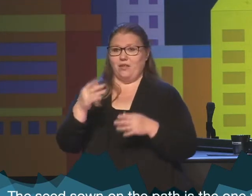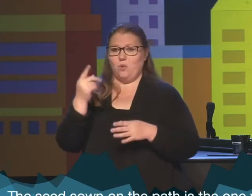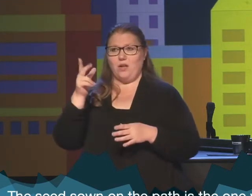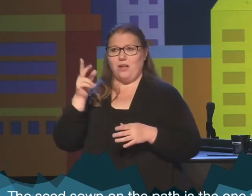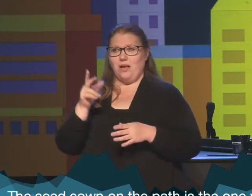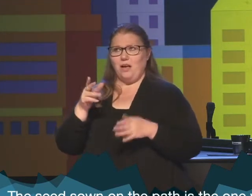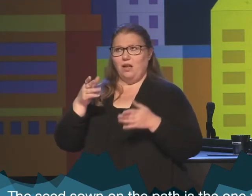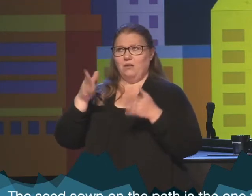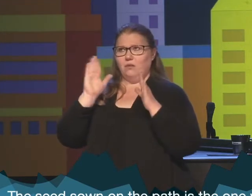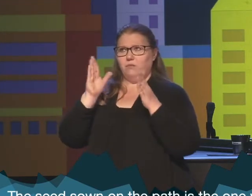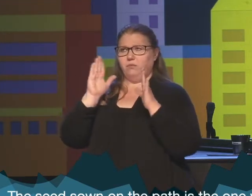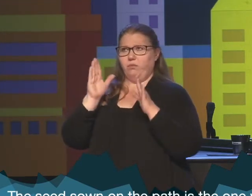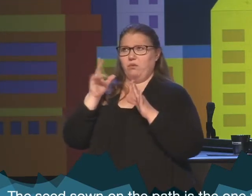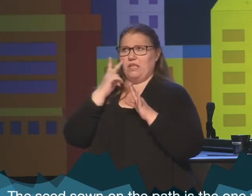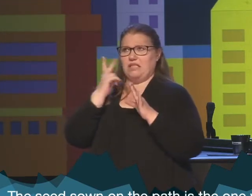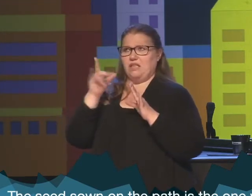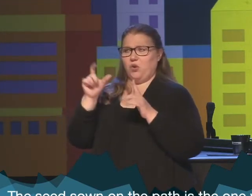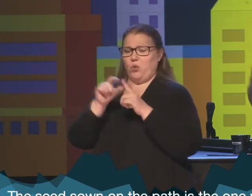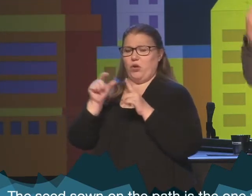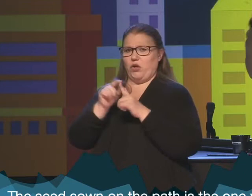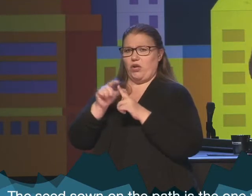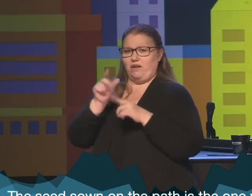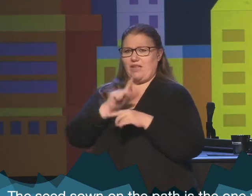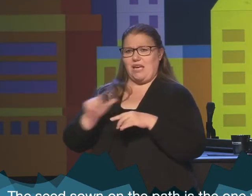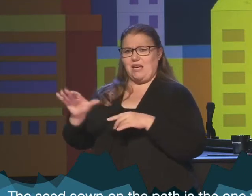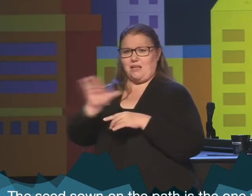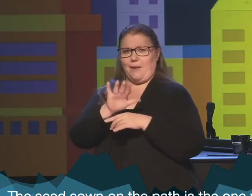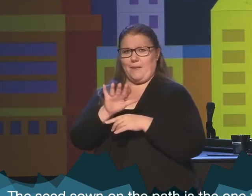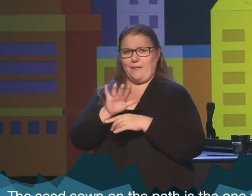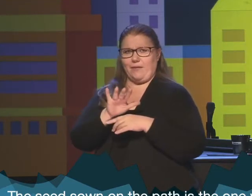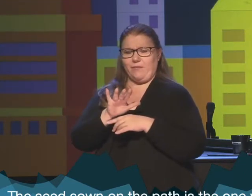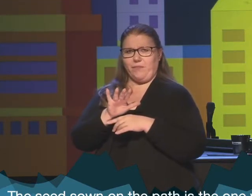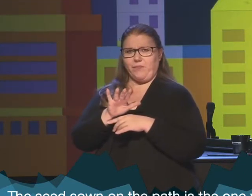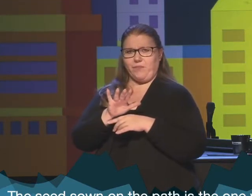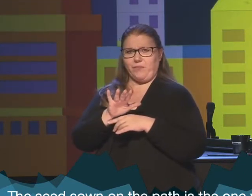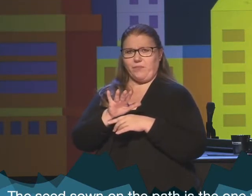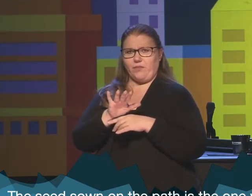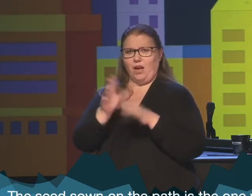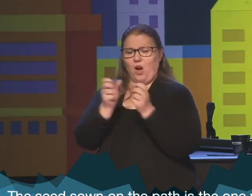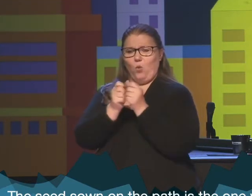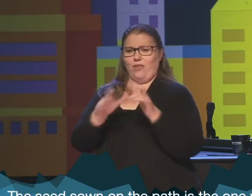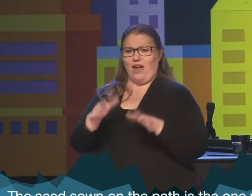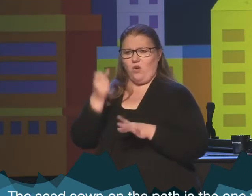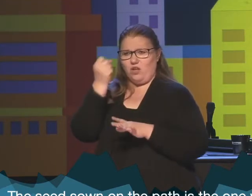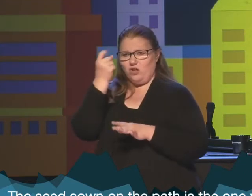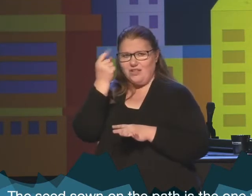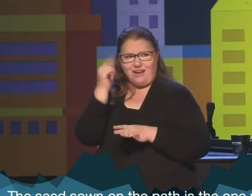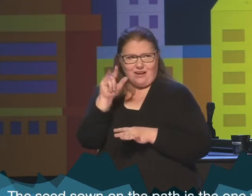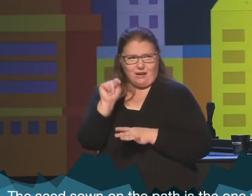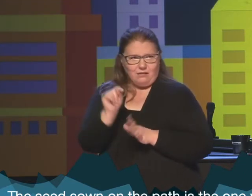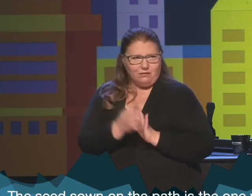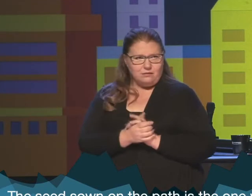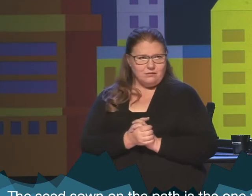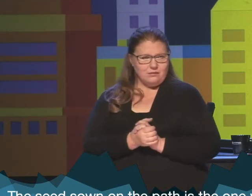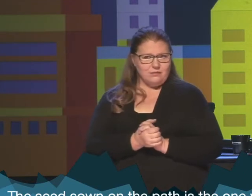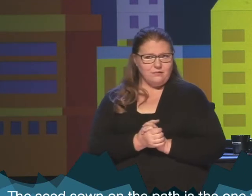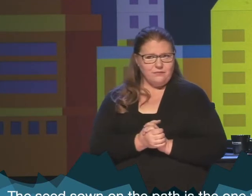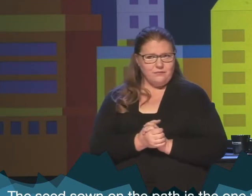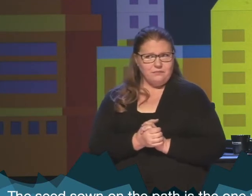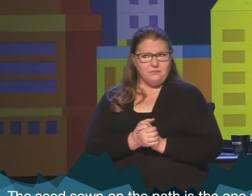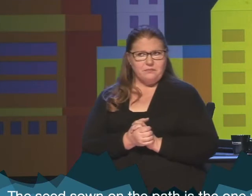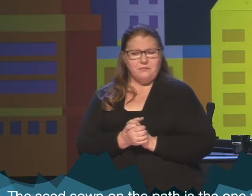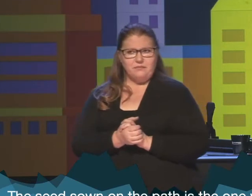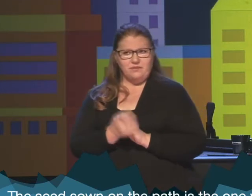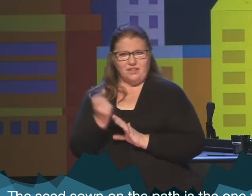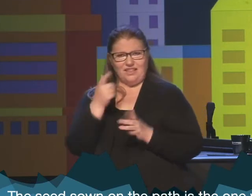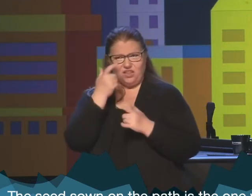words of the kingdom. Remember, Matthew, it's the word of the kingdom. They hear the word of the kingdom without understanding it. Isn't that